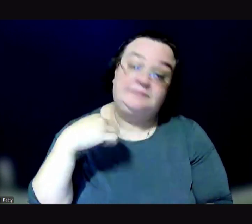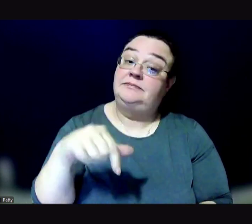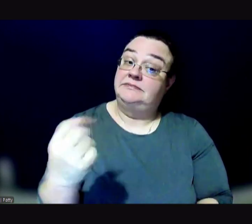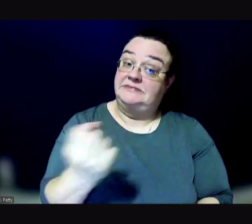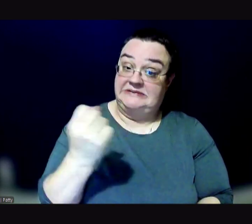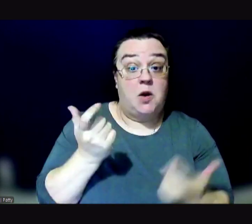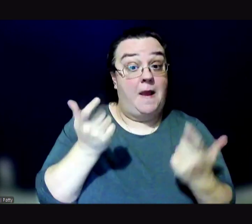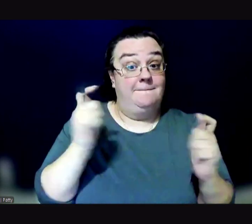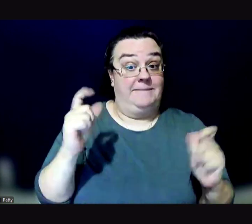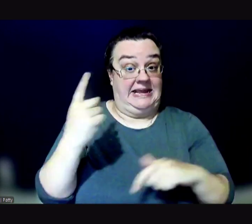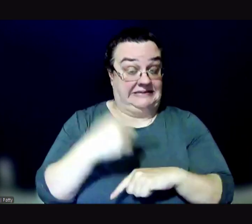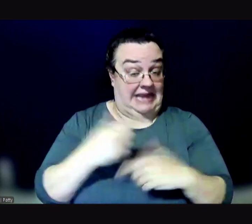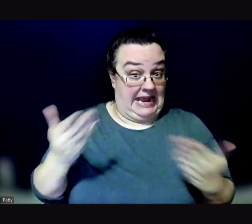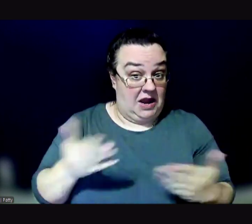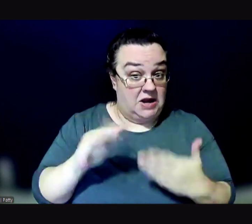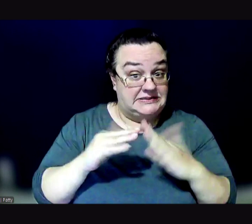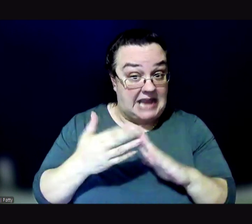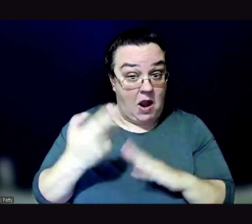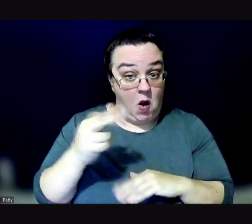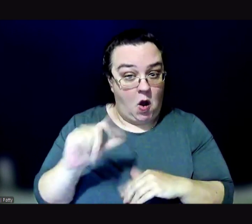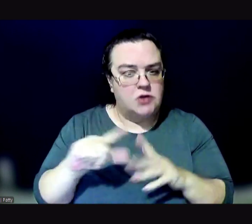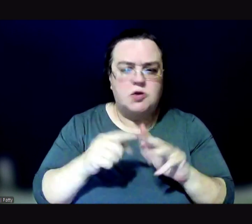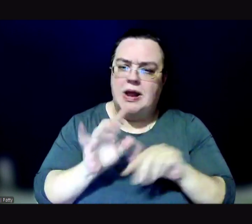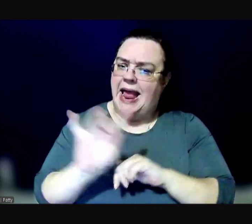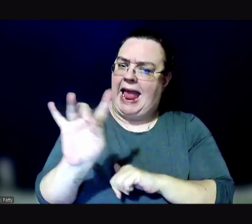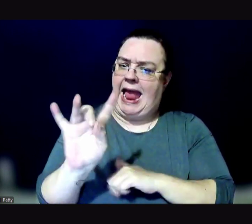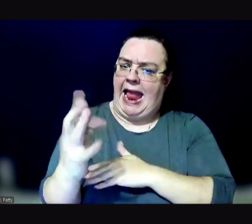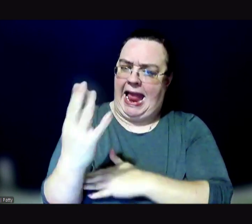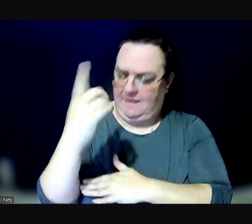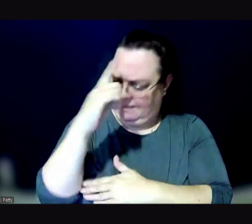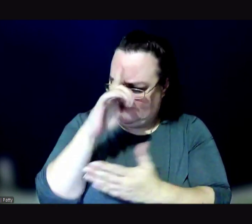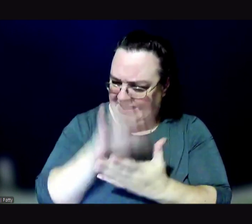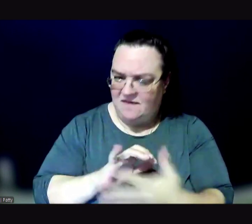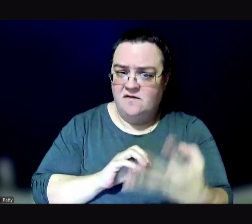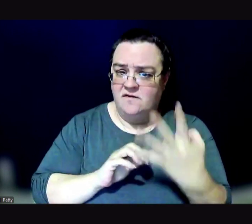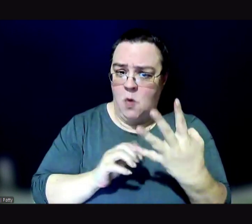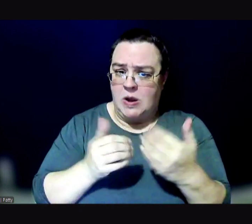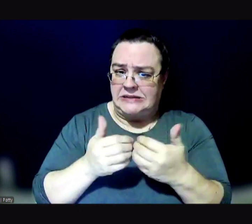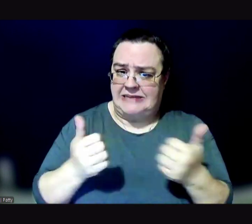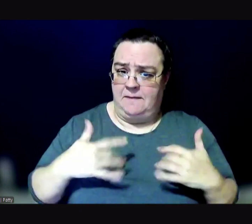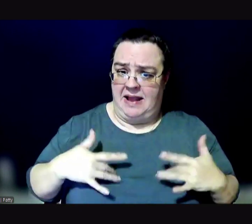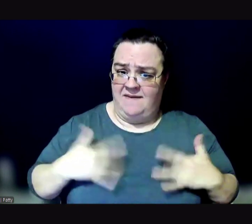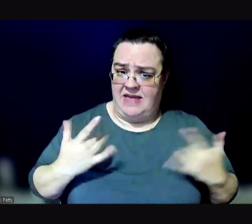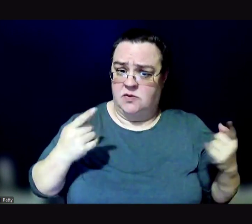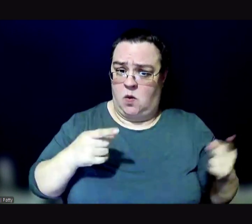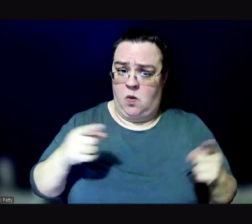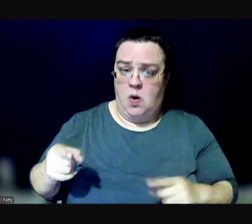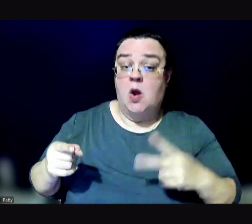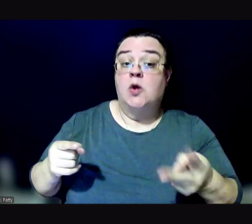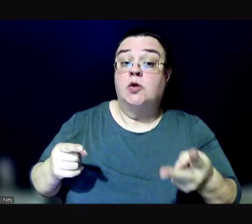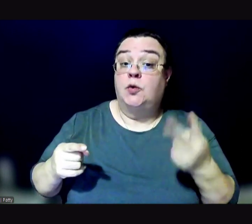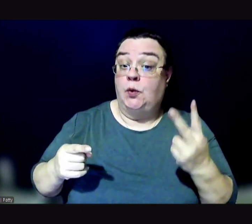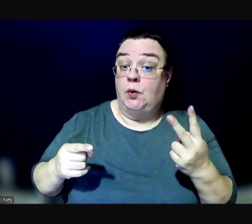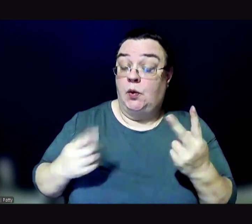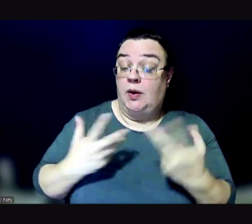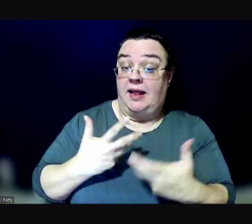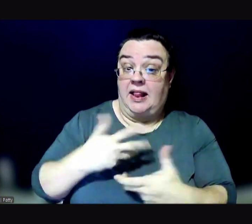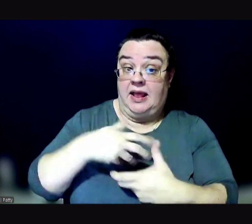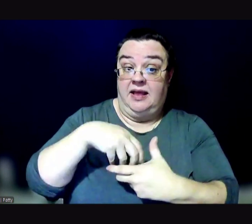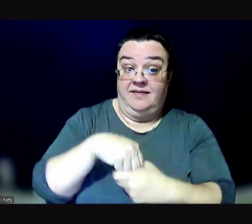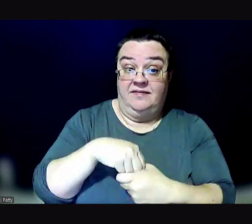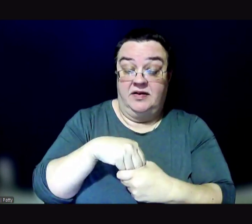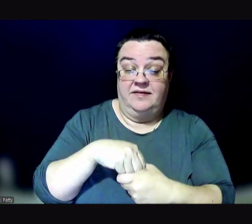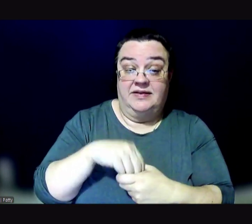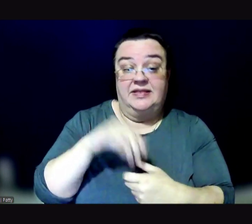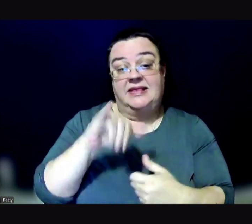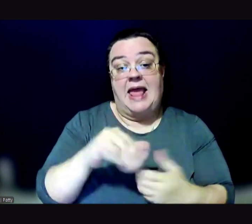Town Hall. It starts at 8 a.m. I think there's 4 separate events happening, 2 of which involve this buying and